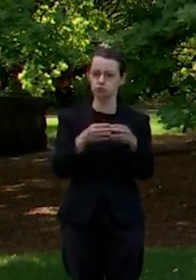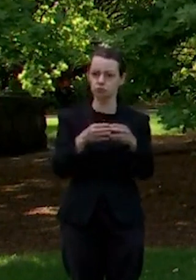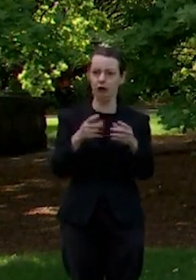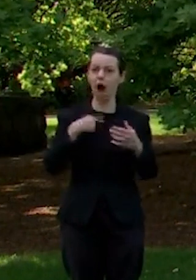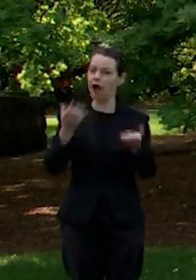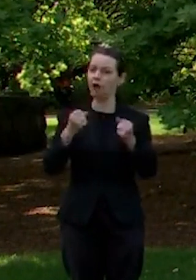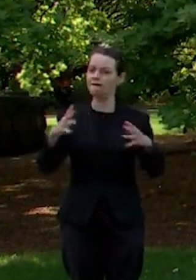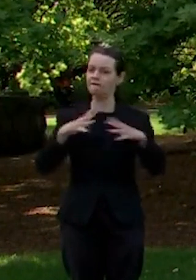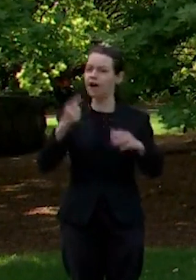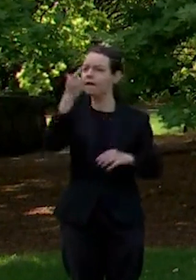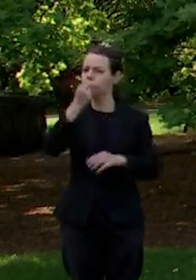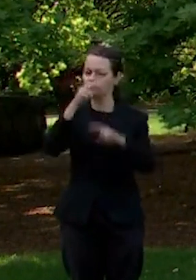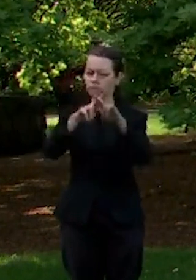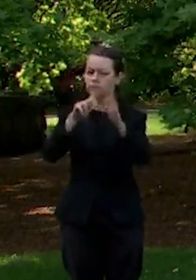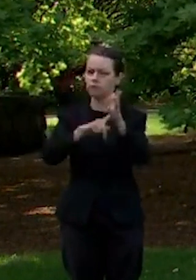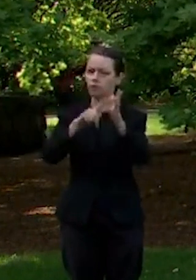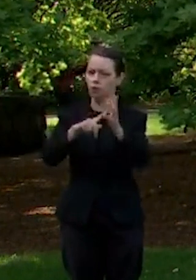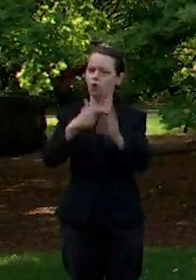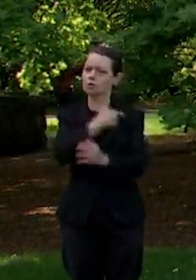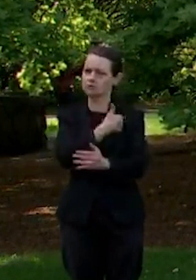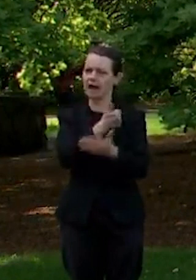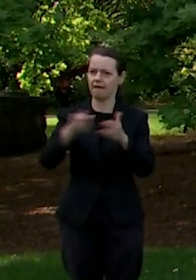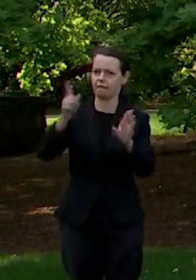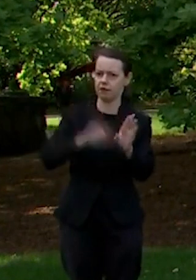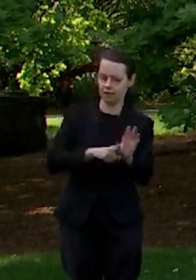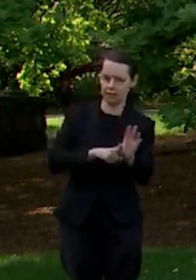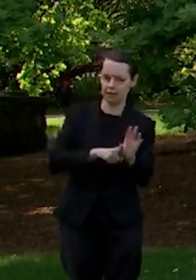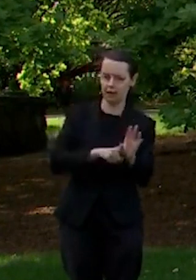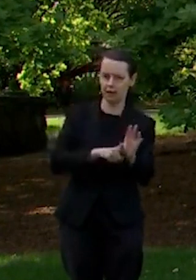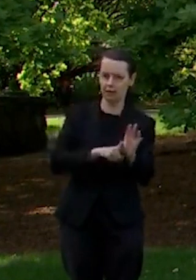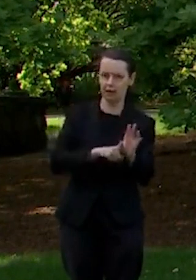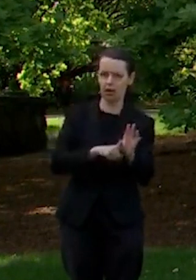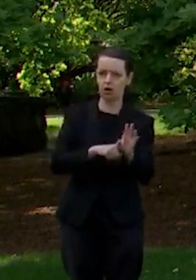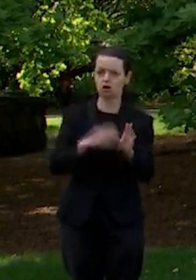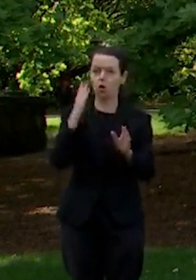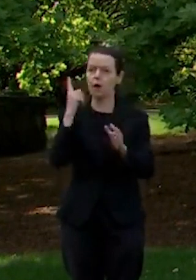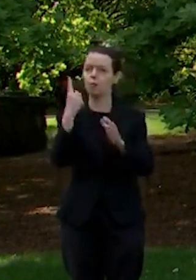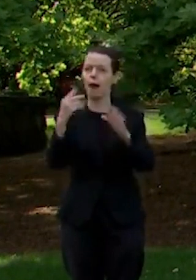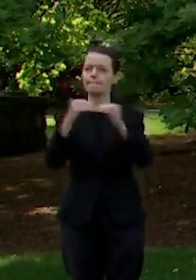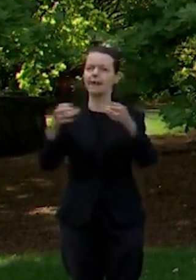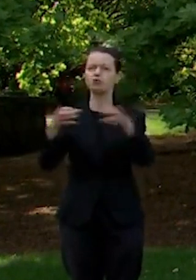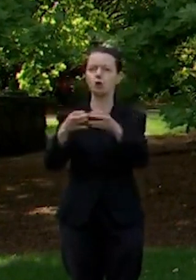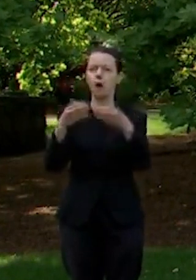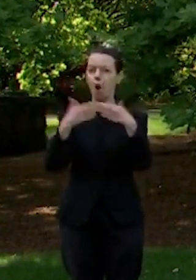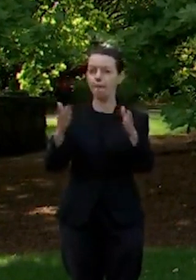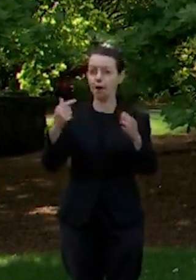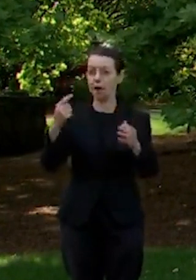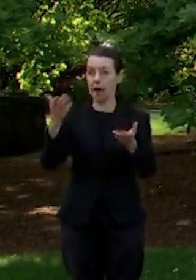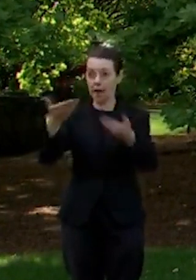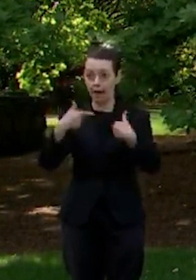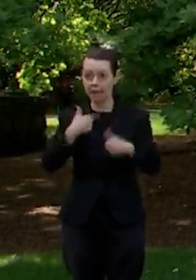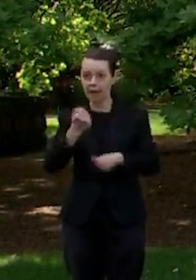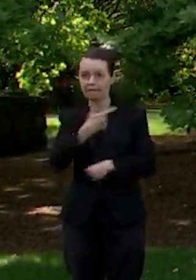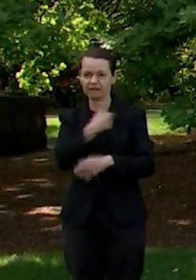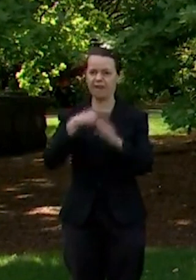shot because I'm in a high-risk group. So as soon as 1B opened, I was down there at my GP. I was lucky to get